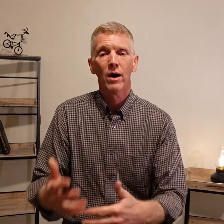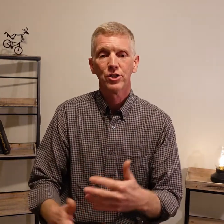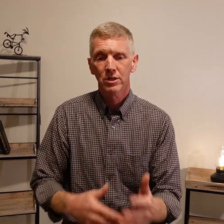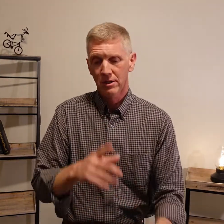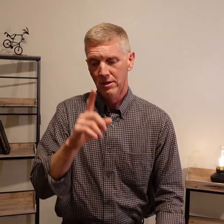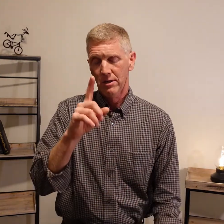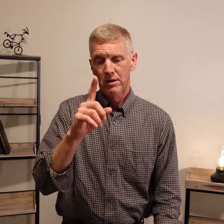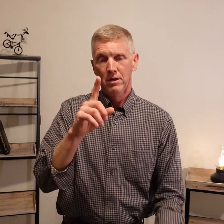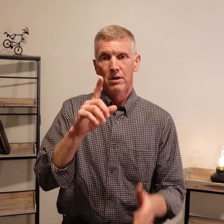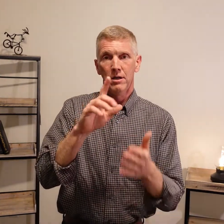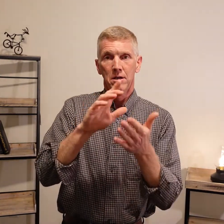question.